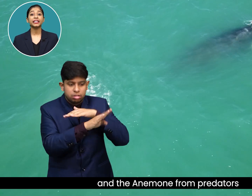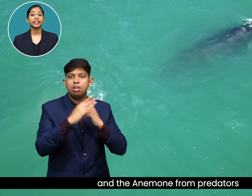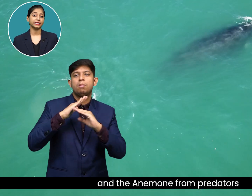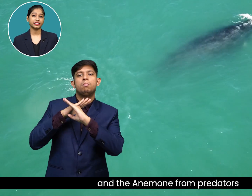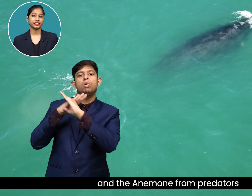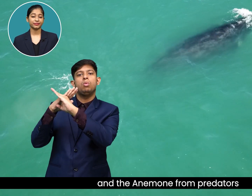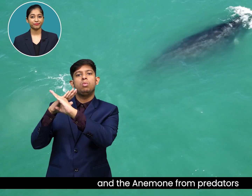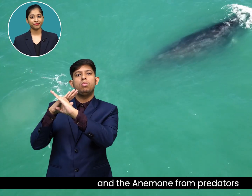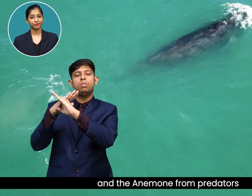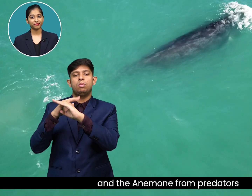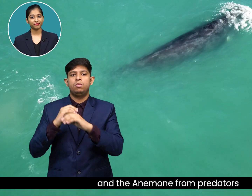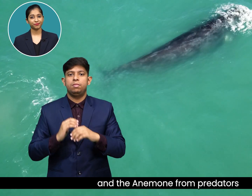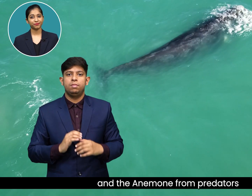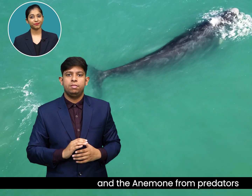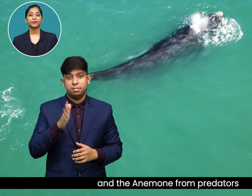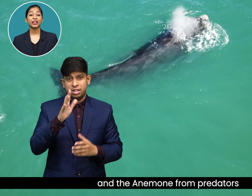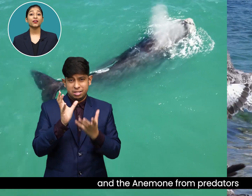from predators.